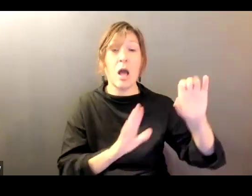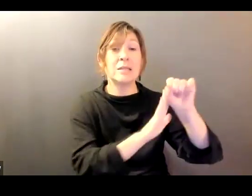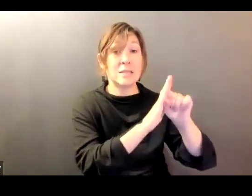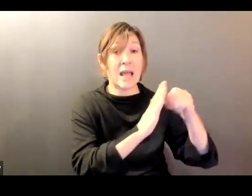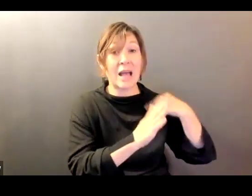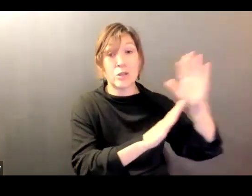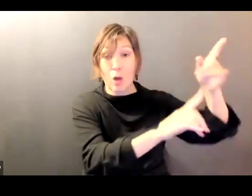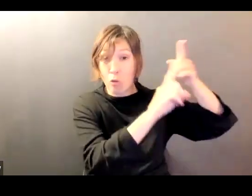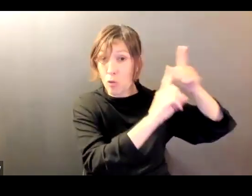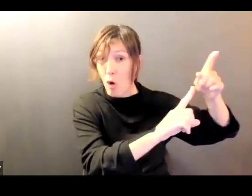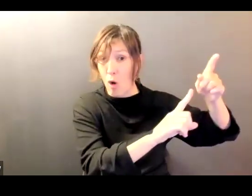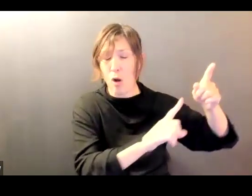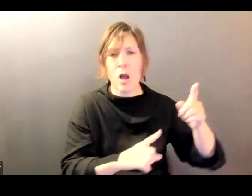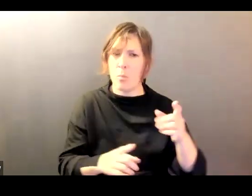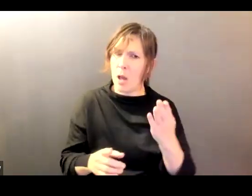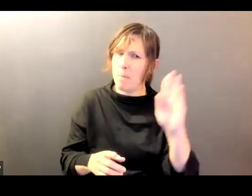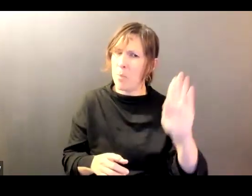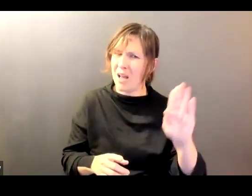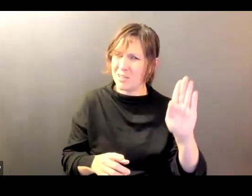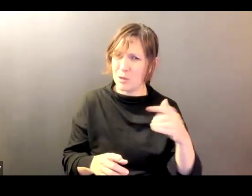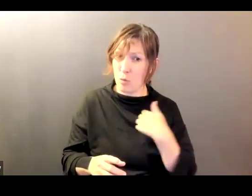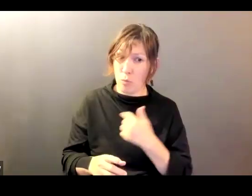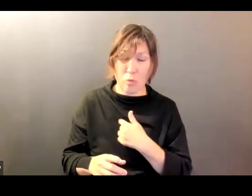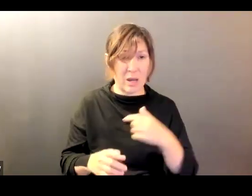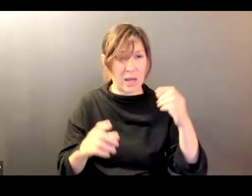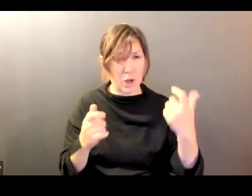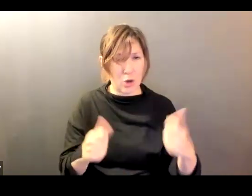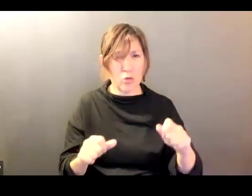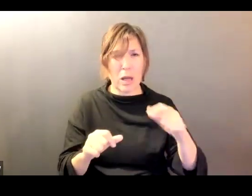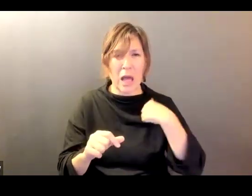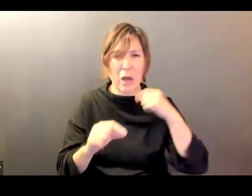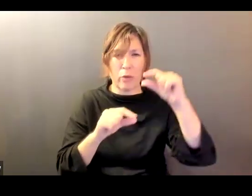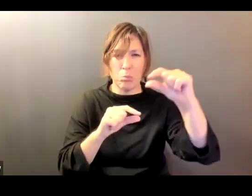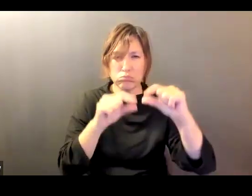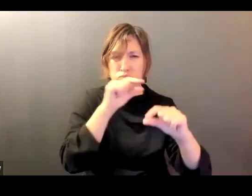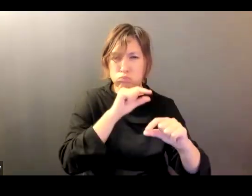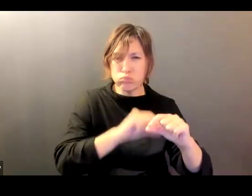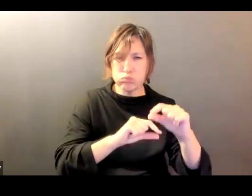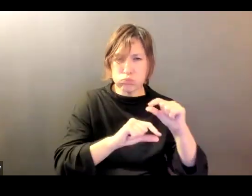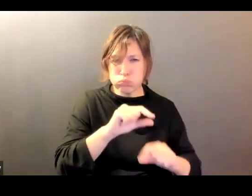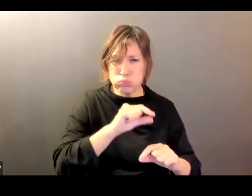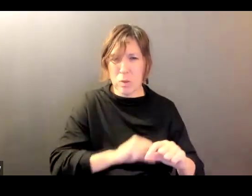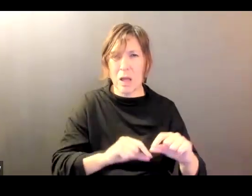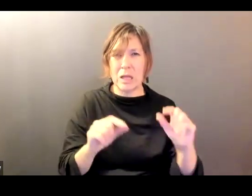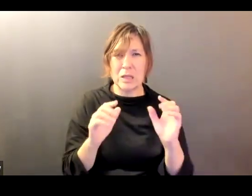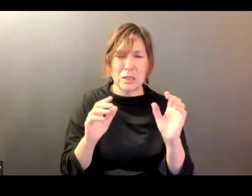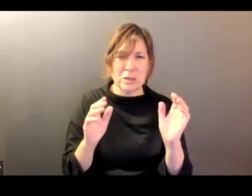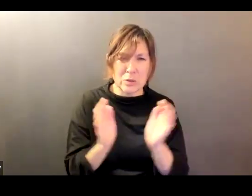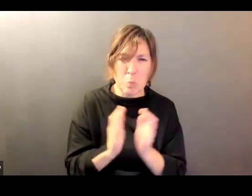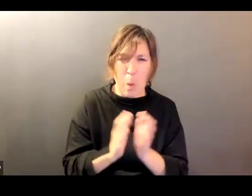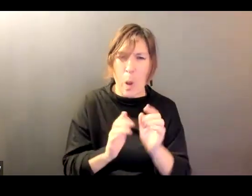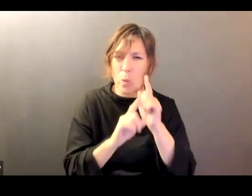are we breaking that down into shorter, sort of more bite-sized goals, the same way we ask schools to do? You know, I like being in parallel process with what we